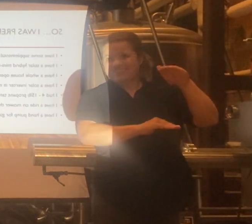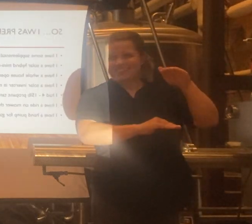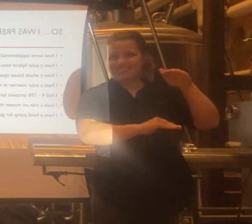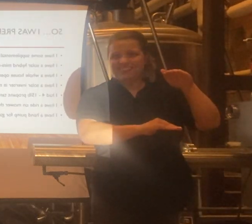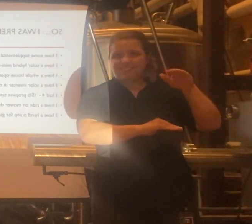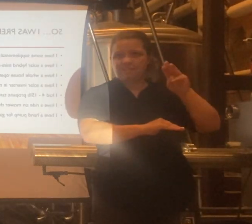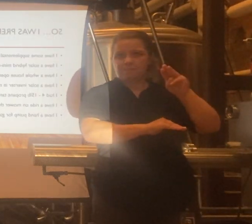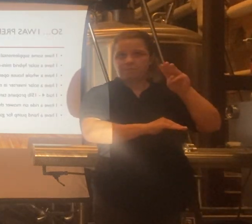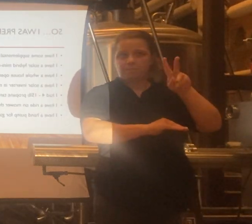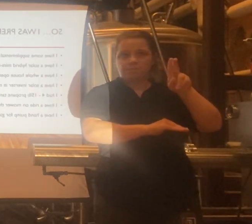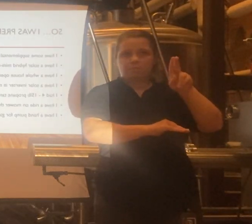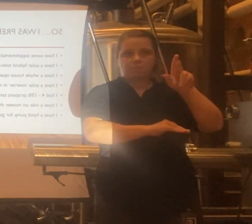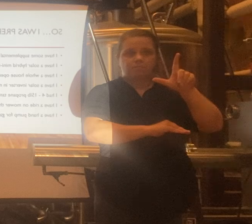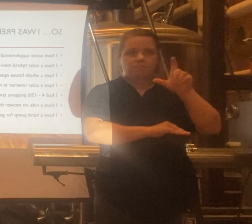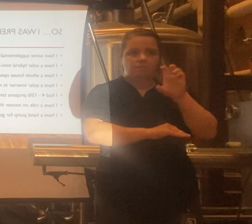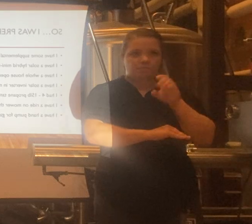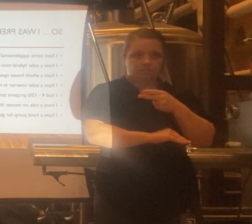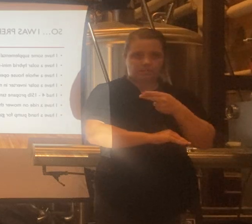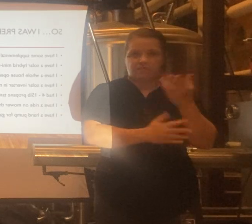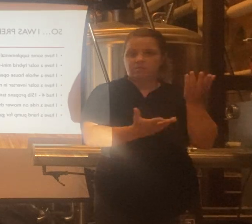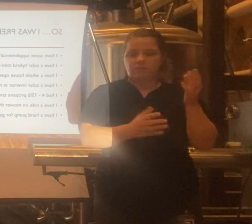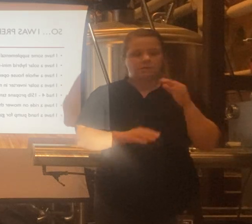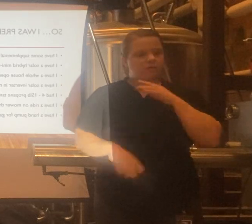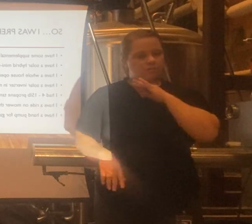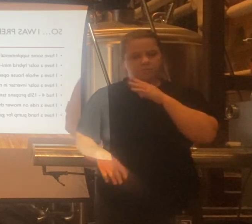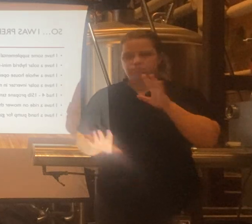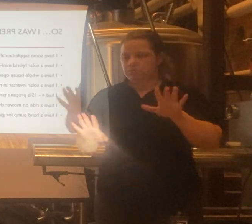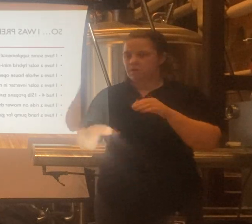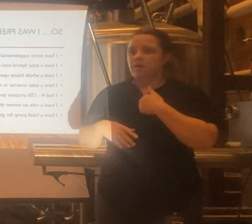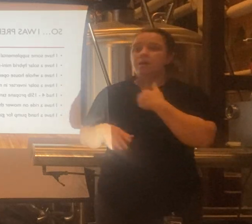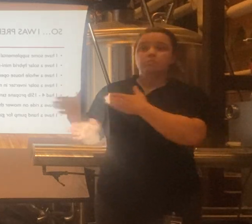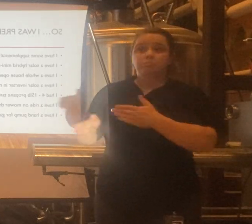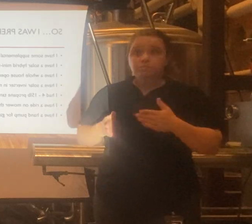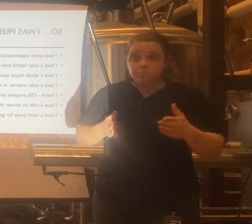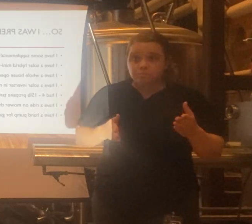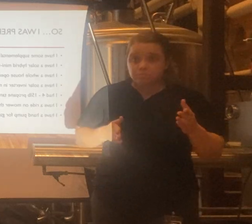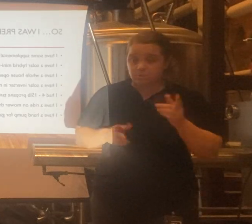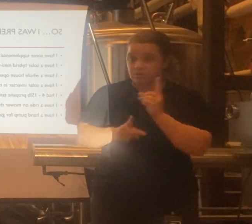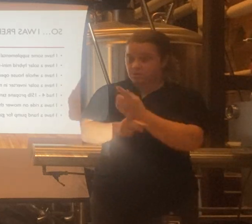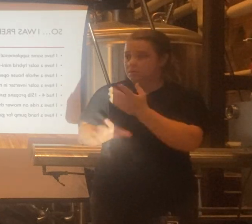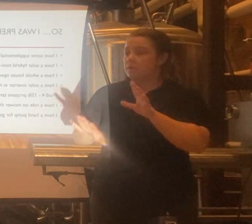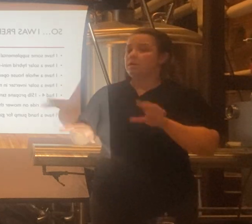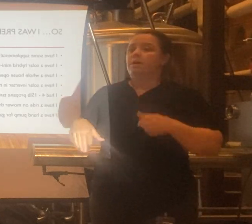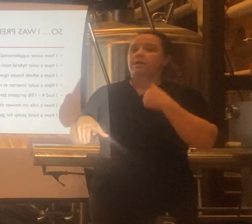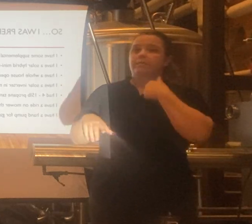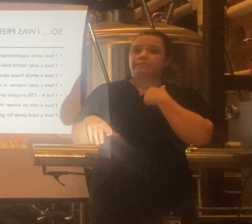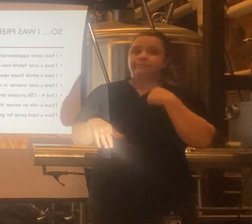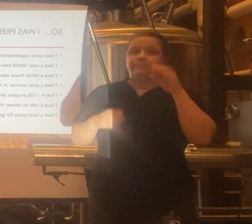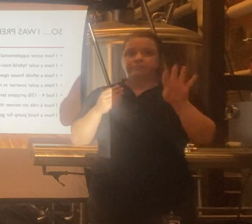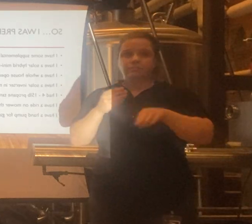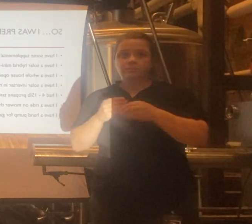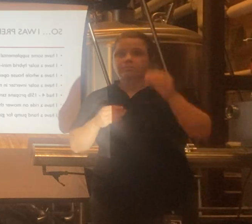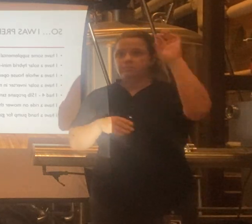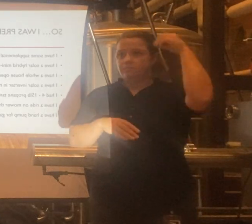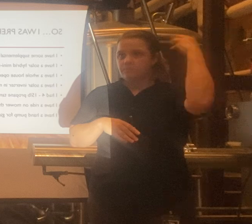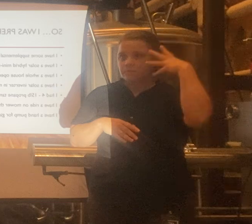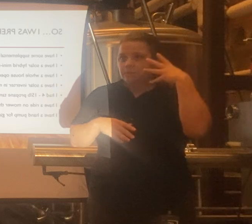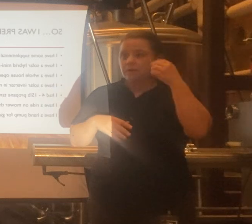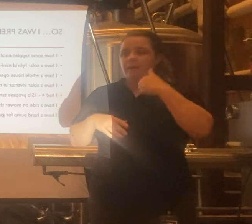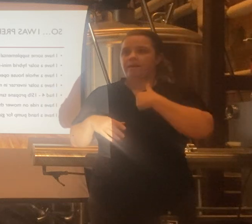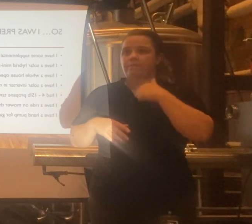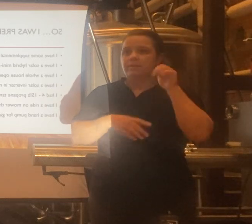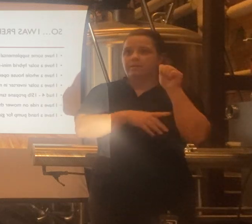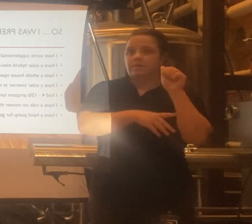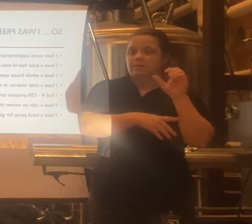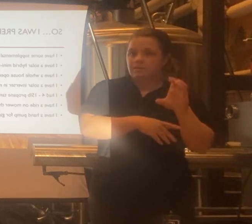quite the mess. So I was prepared, right? I had some supplemental solar. I have a hybrid solar mini split that I added to